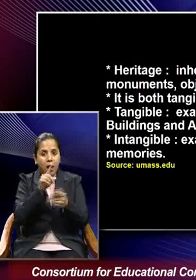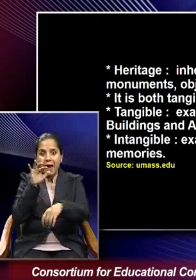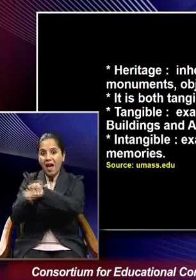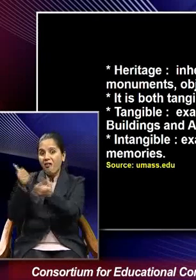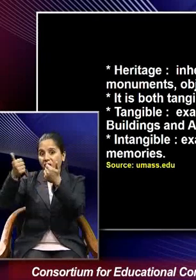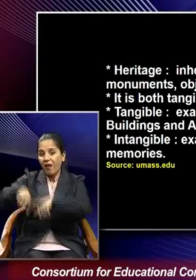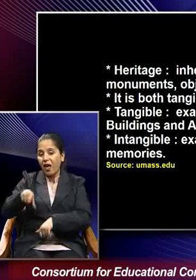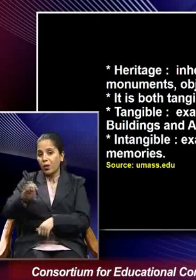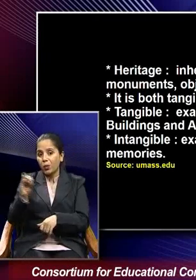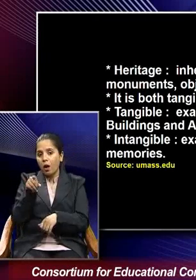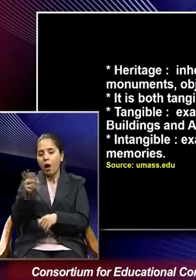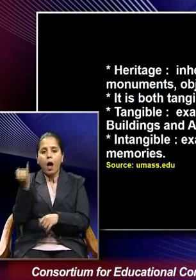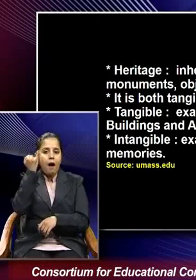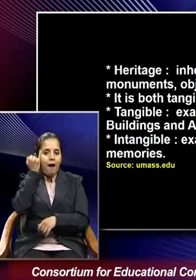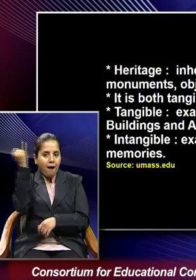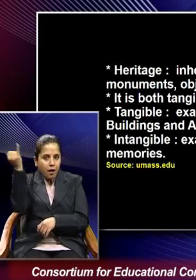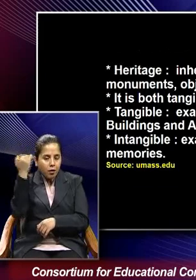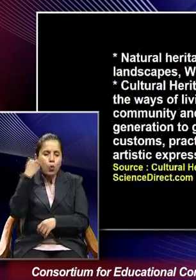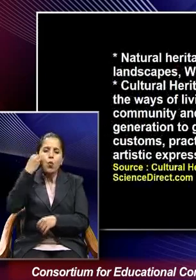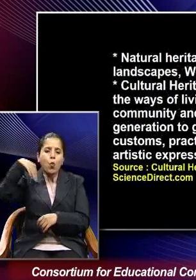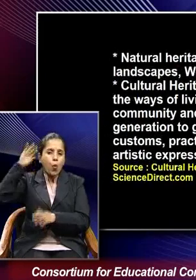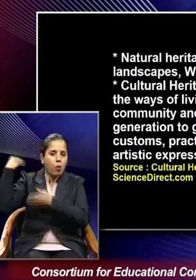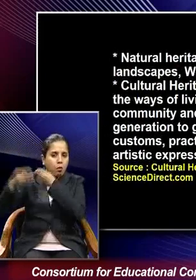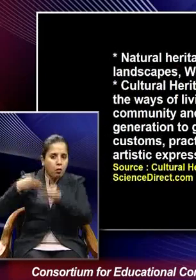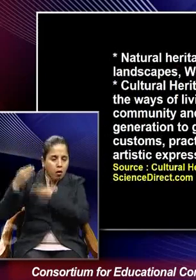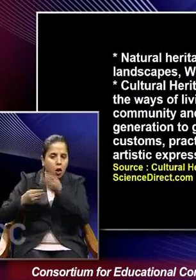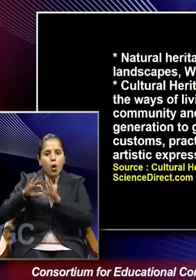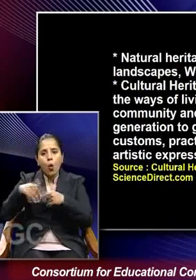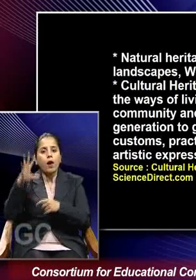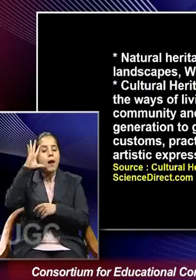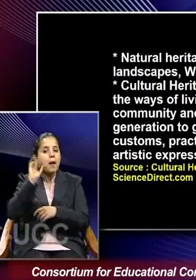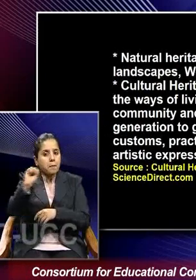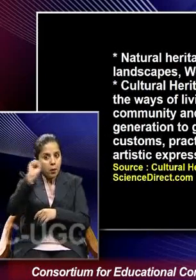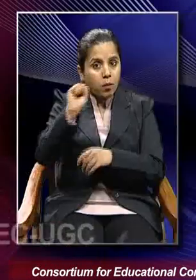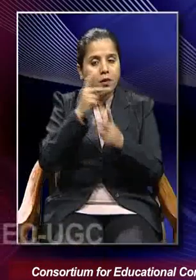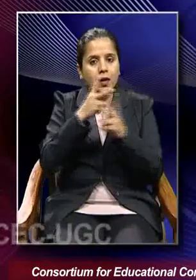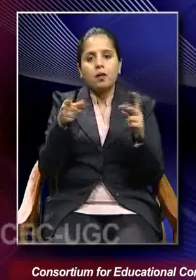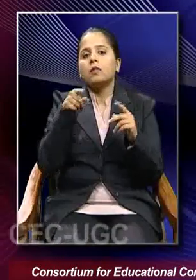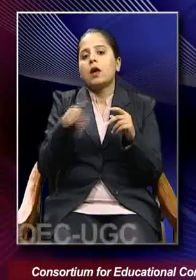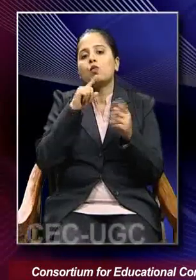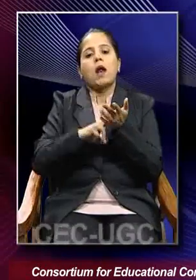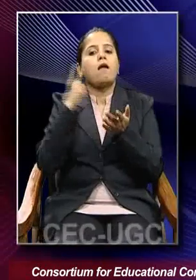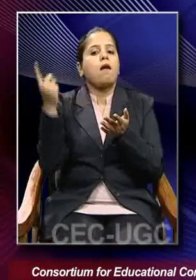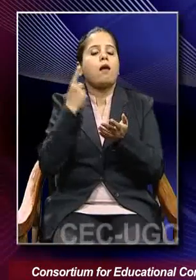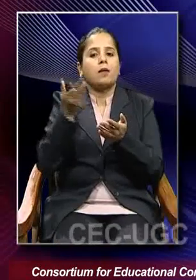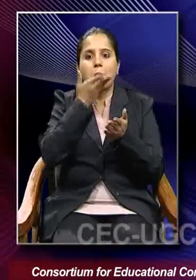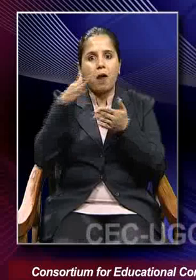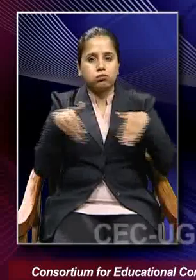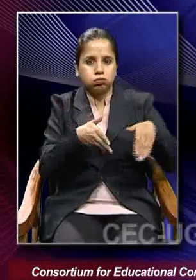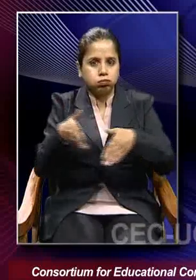heritage include? Ideas, memories. For the natural heritage, the waterways,